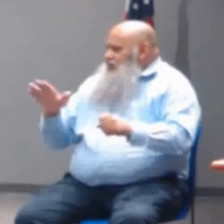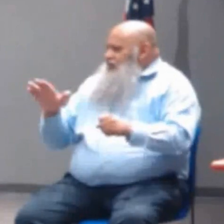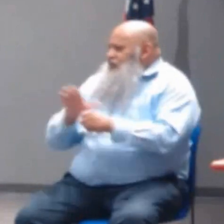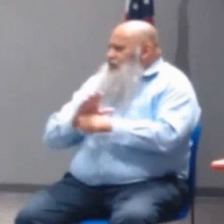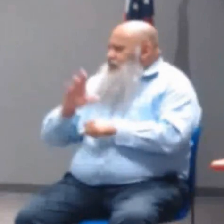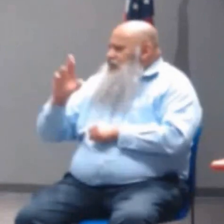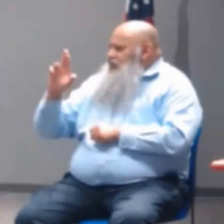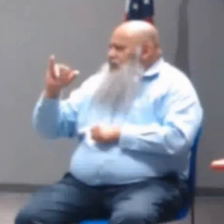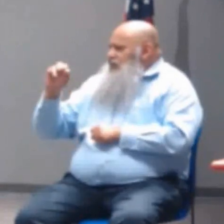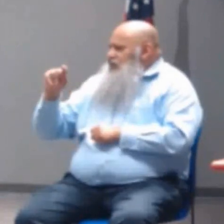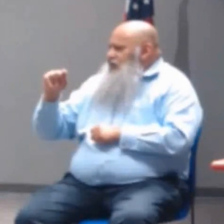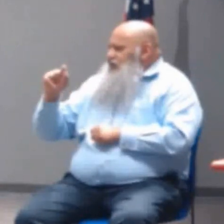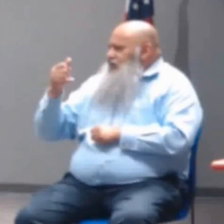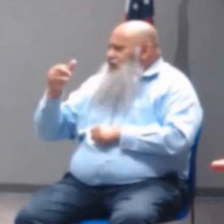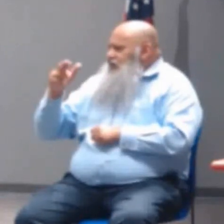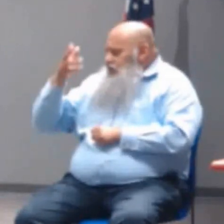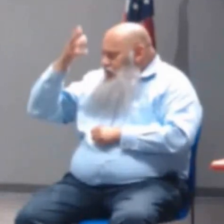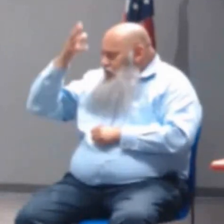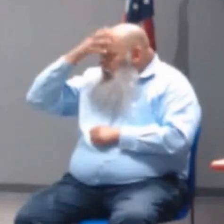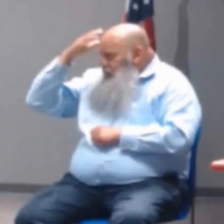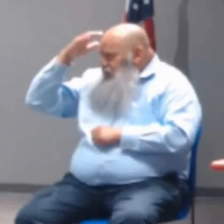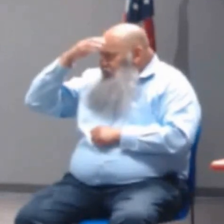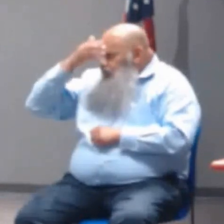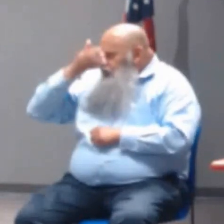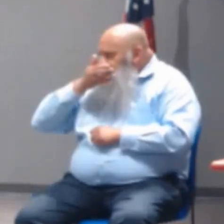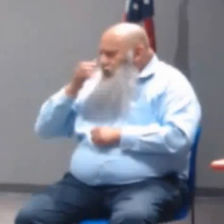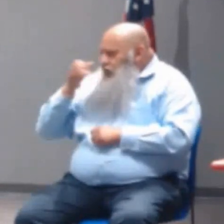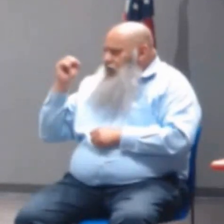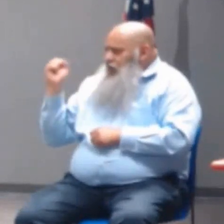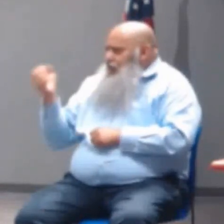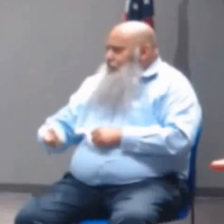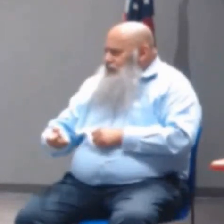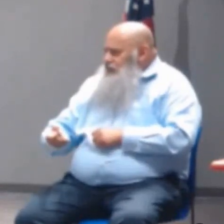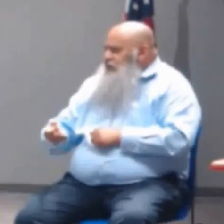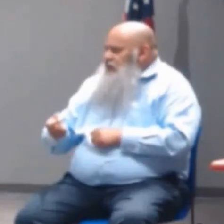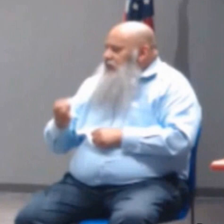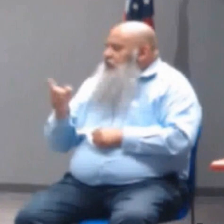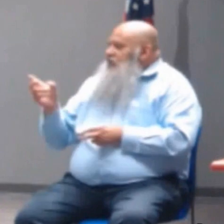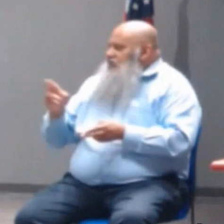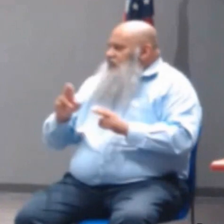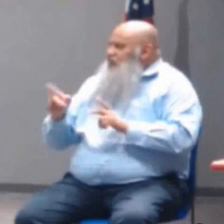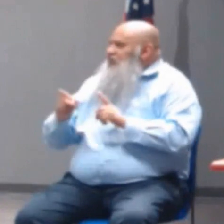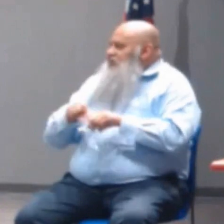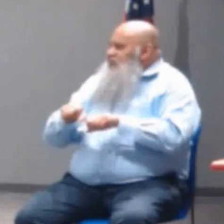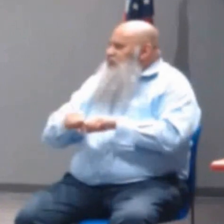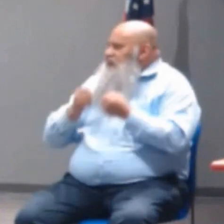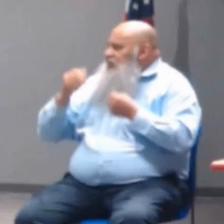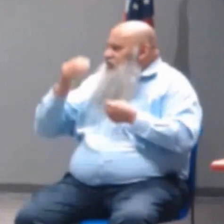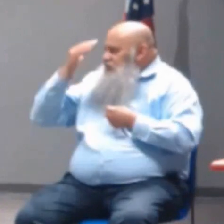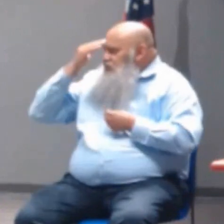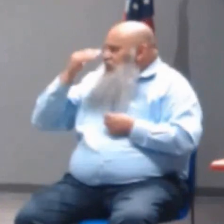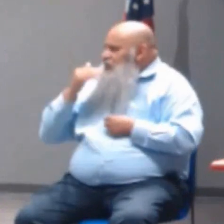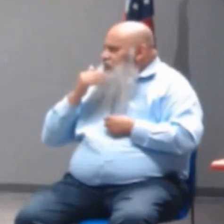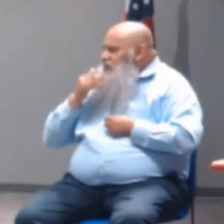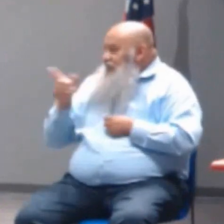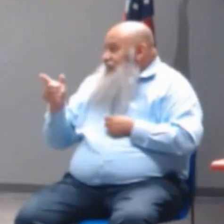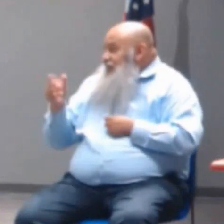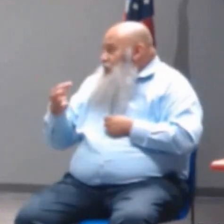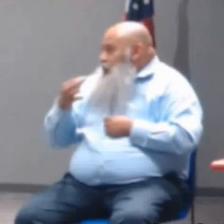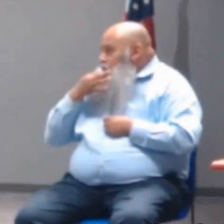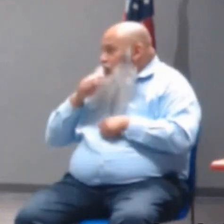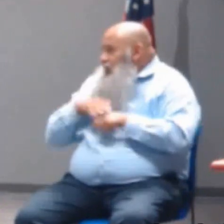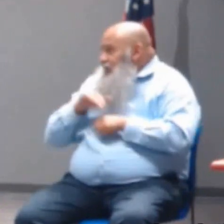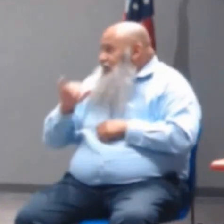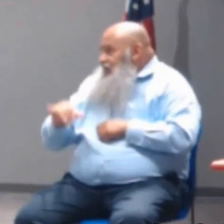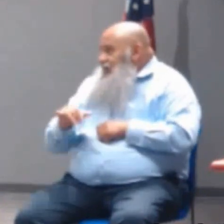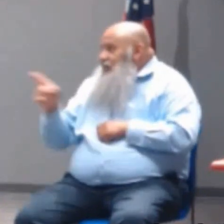their helmets, their shields, and their clubs. And they were ready to crack skulls, and they were good at it. And